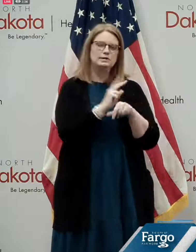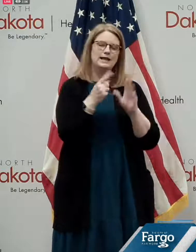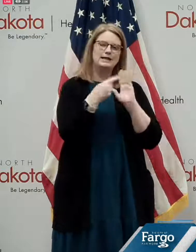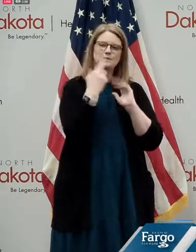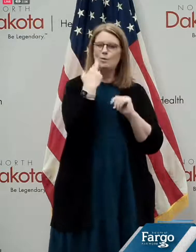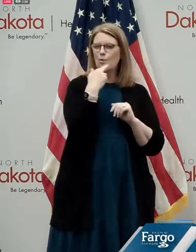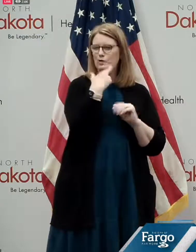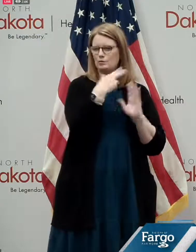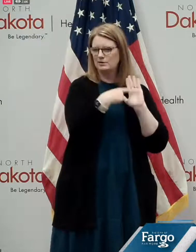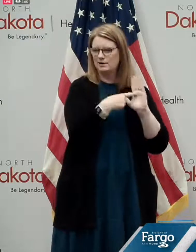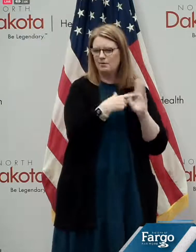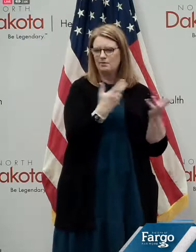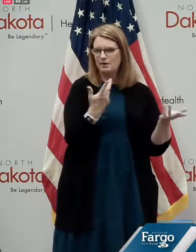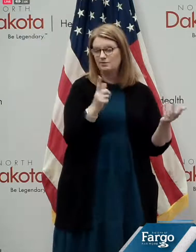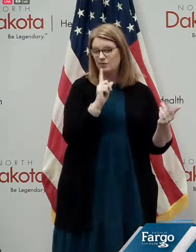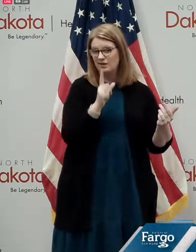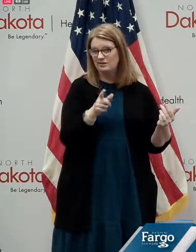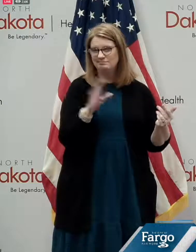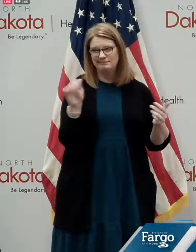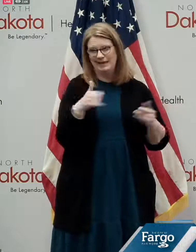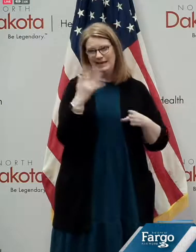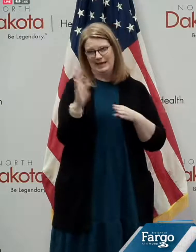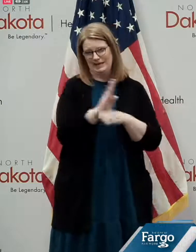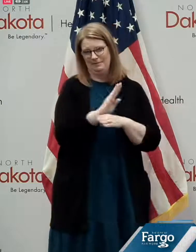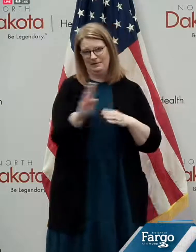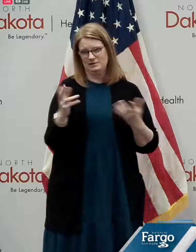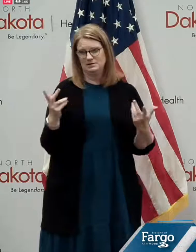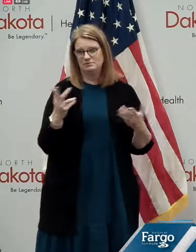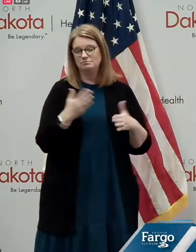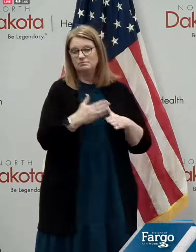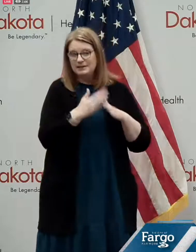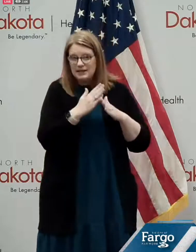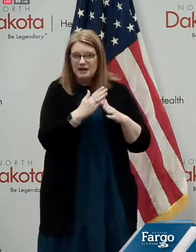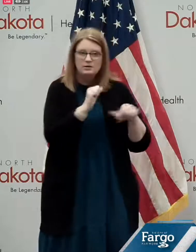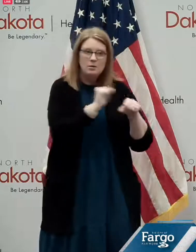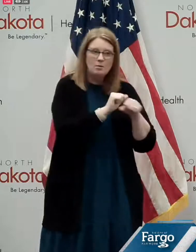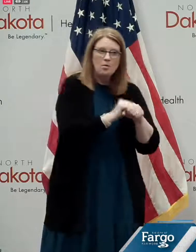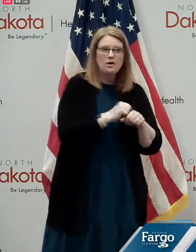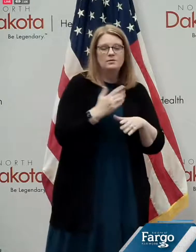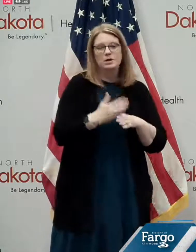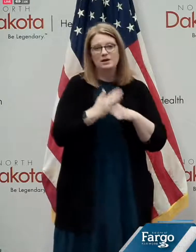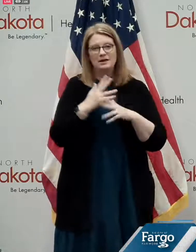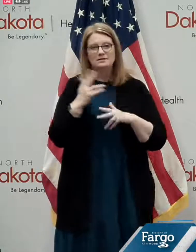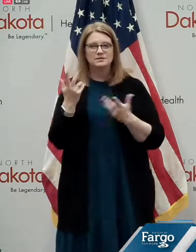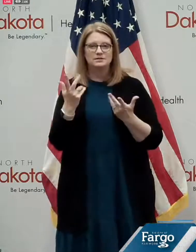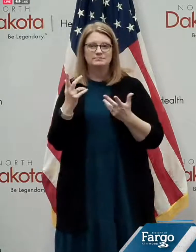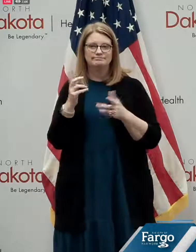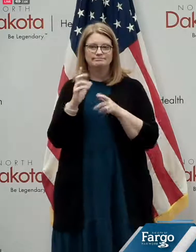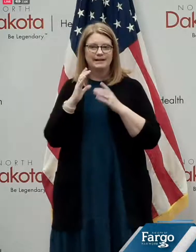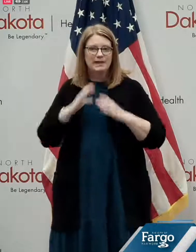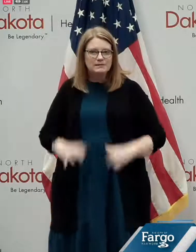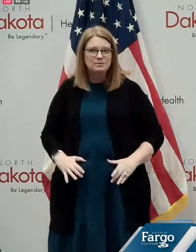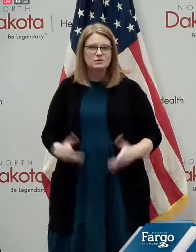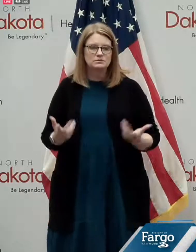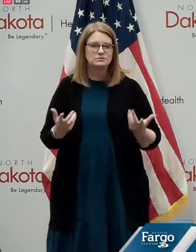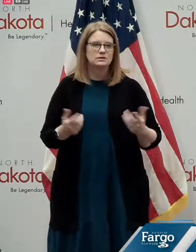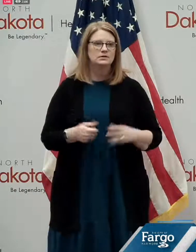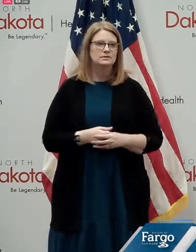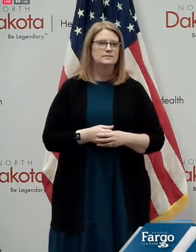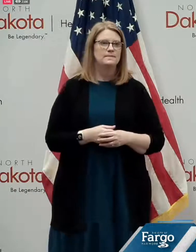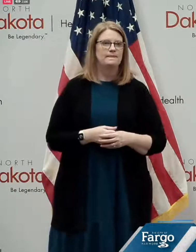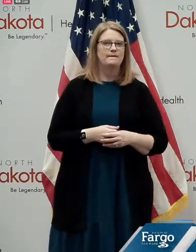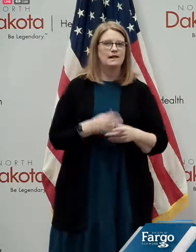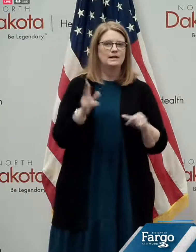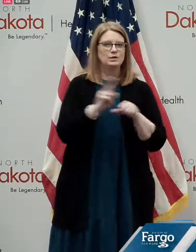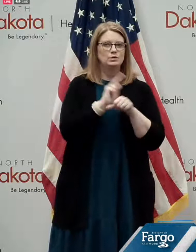would apply to any business where you protect your employees, protect your customers, rebuild confidence, and I'd say use